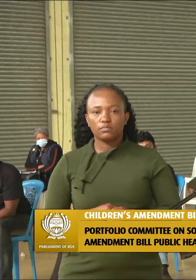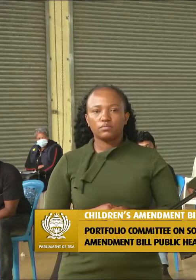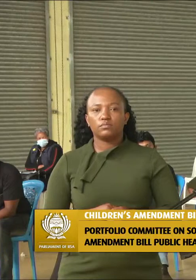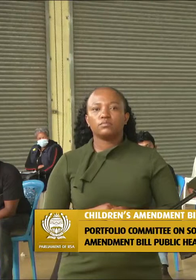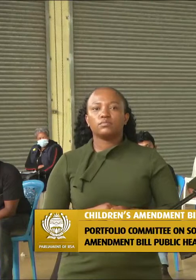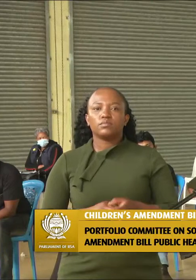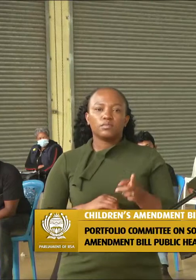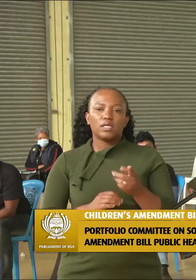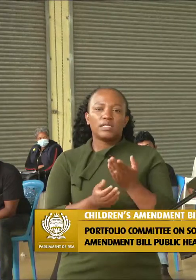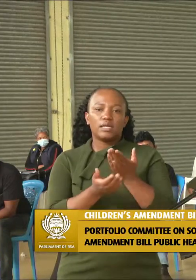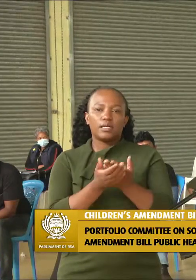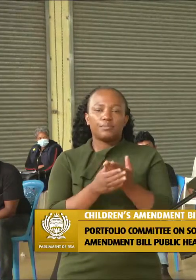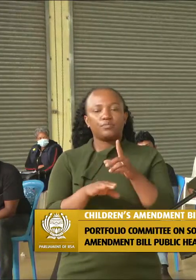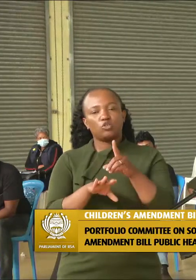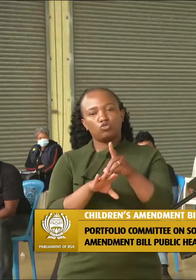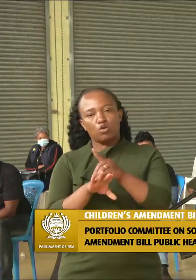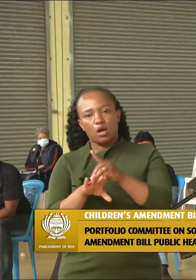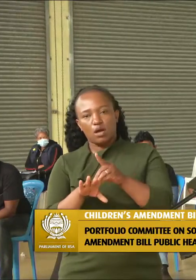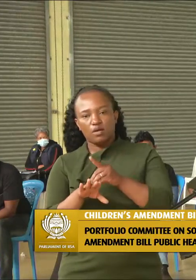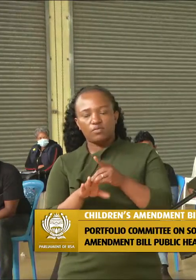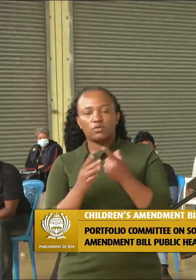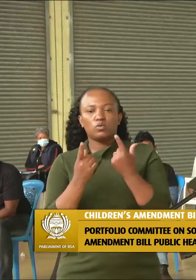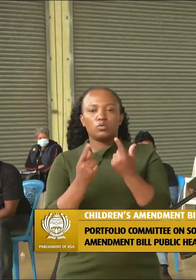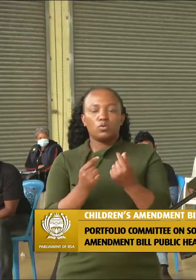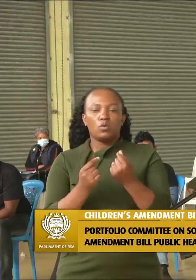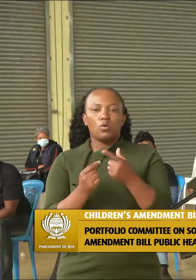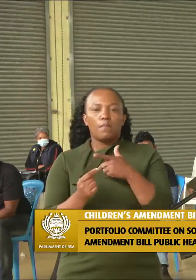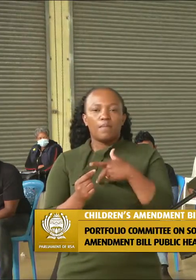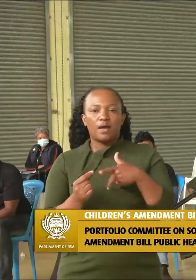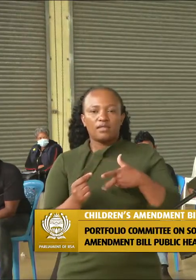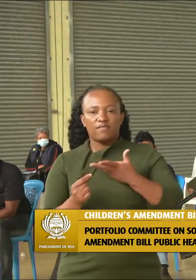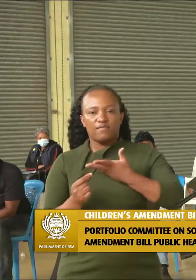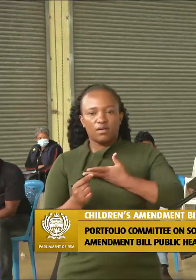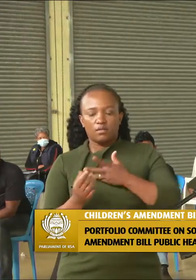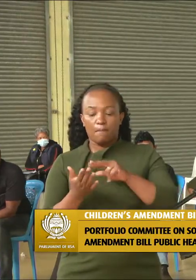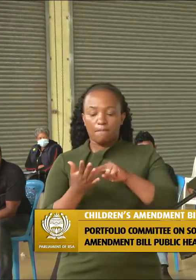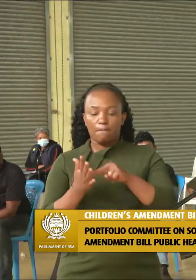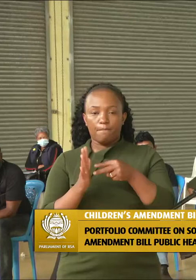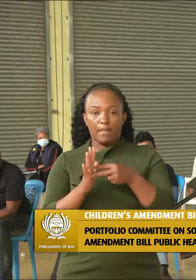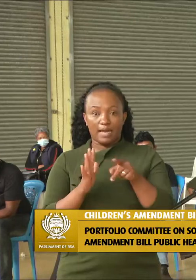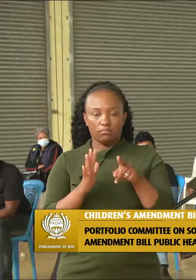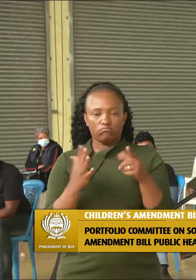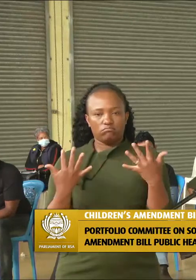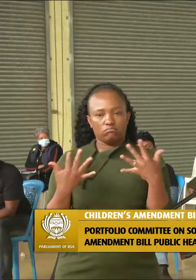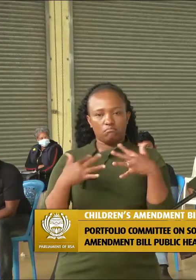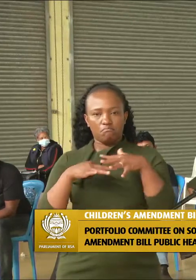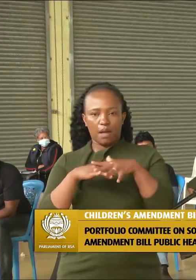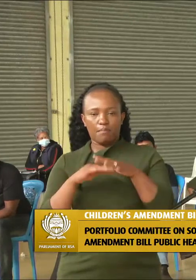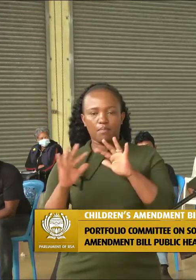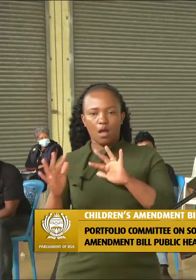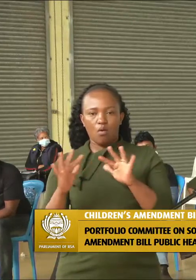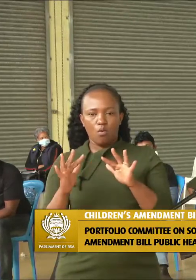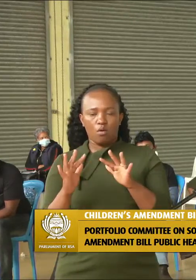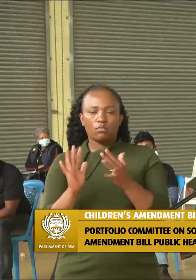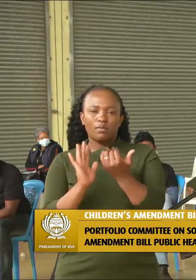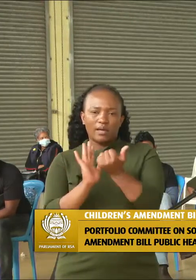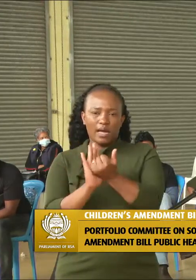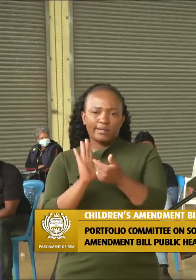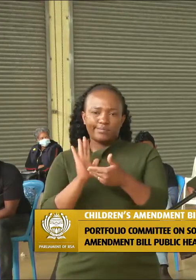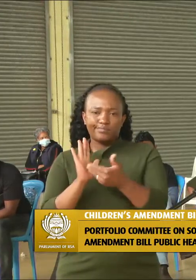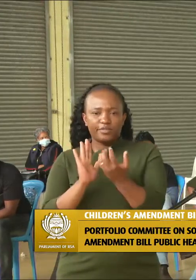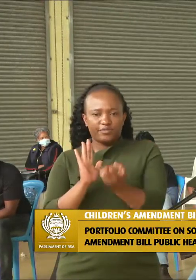and execute parenting plans? Nokuthi ke inhlelo bangayibhala kanjani